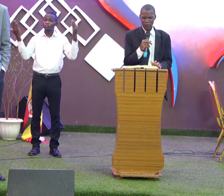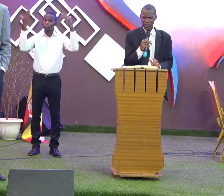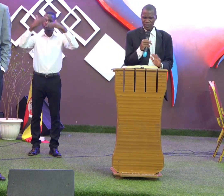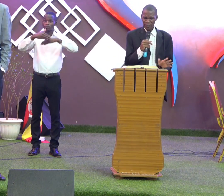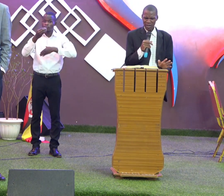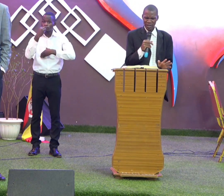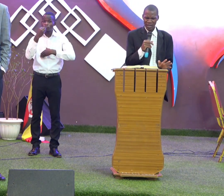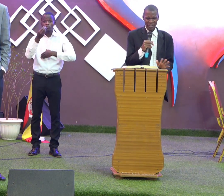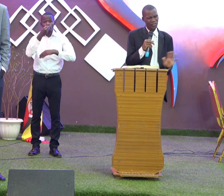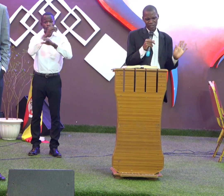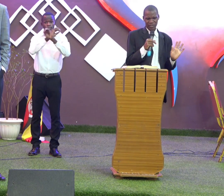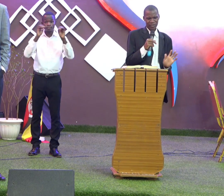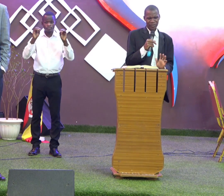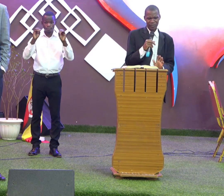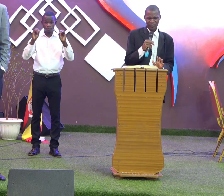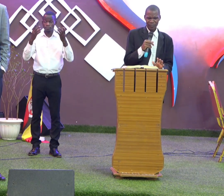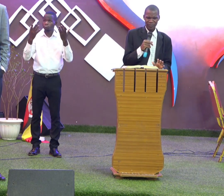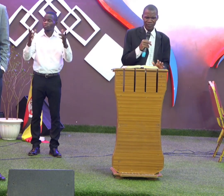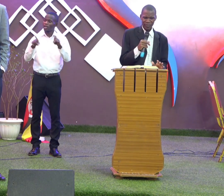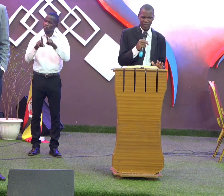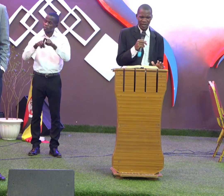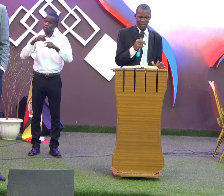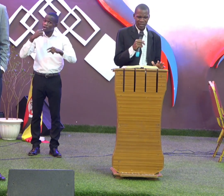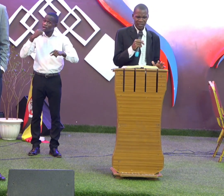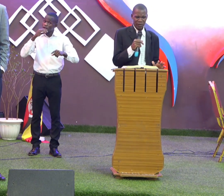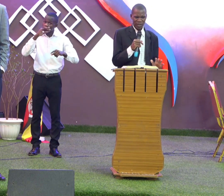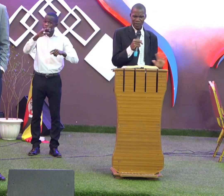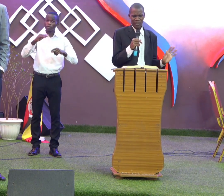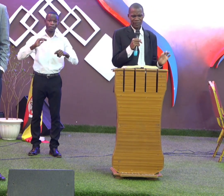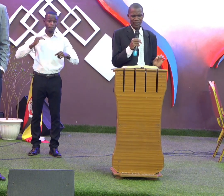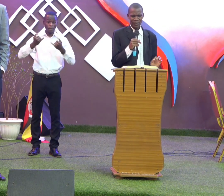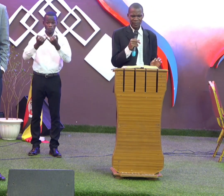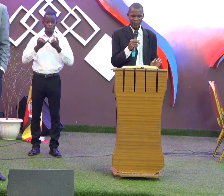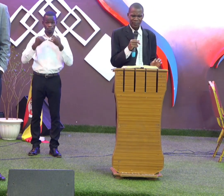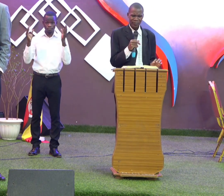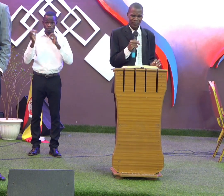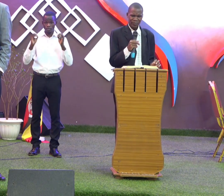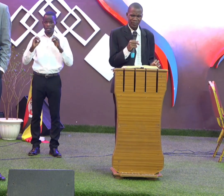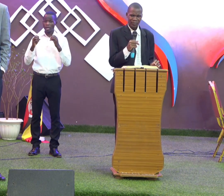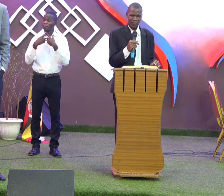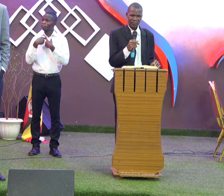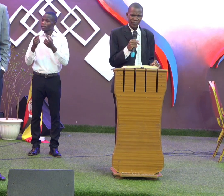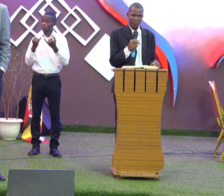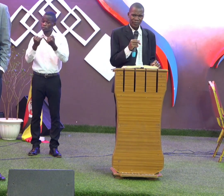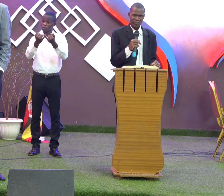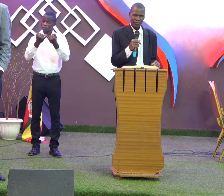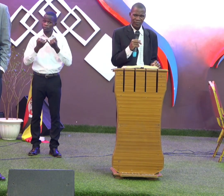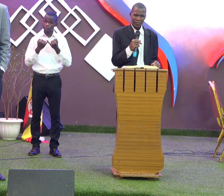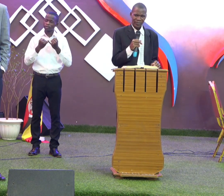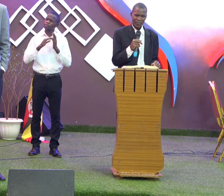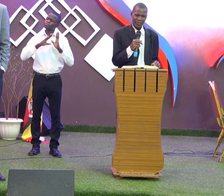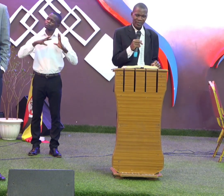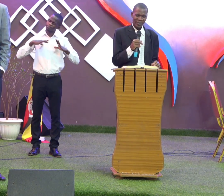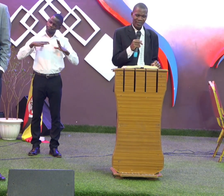The following supper, I didn't eat. Sanyega madam. I didn't tell madam anything. Madam yasula yenga yebase bulungi ngali